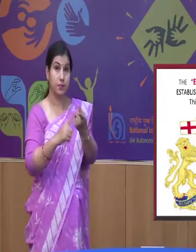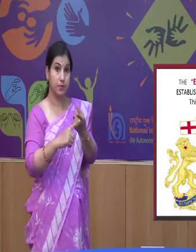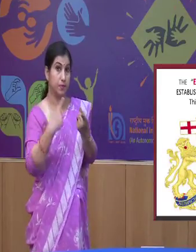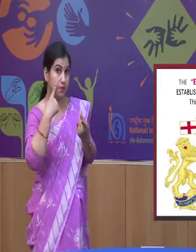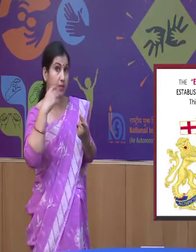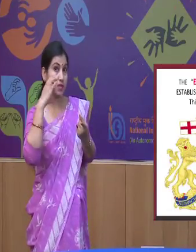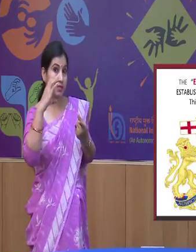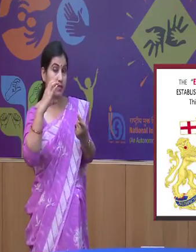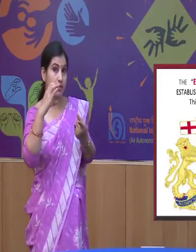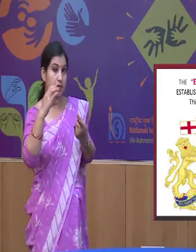EICO,